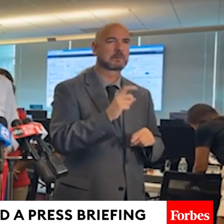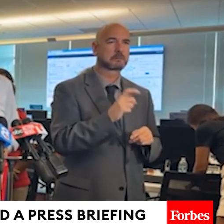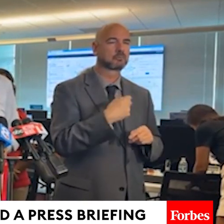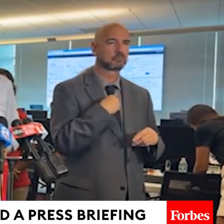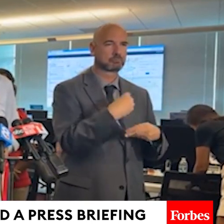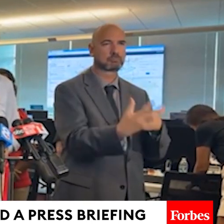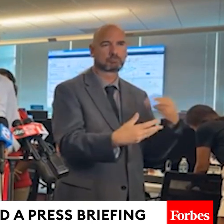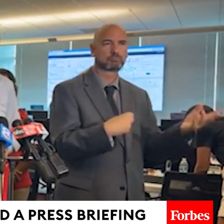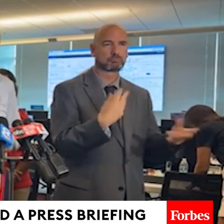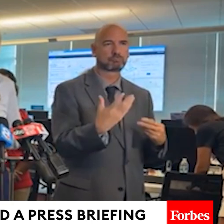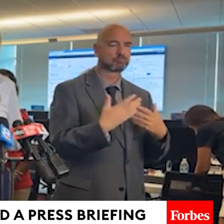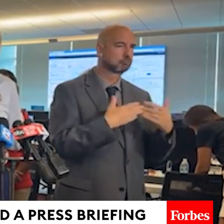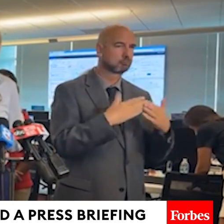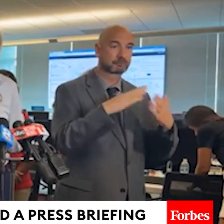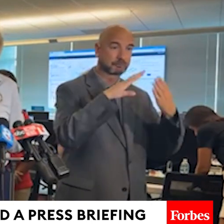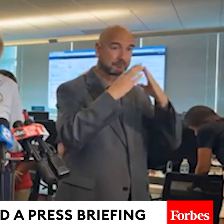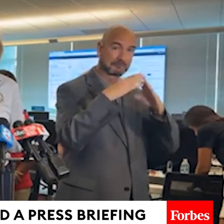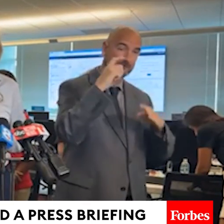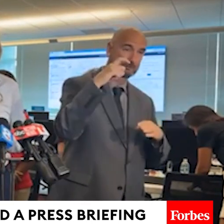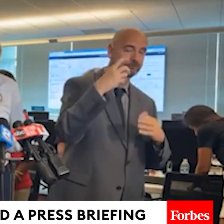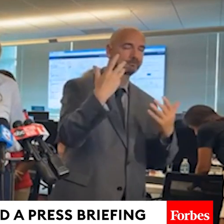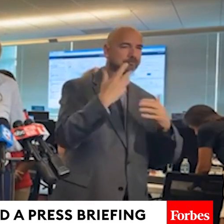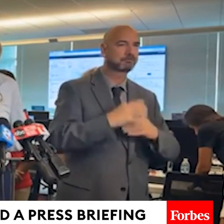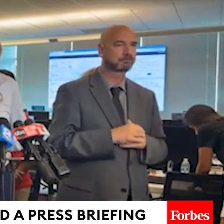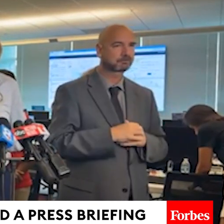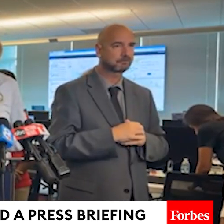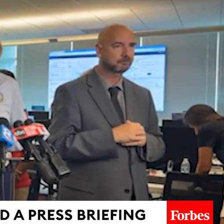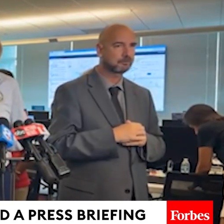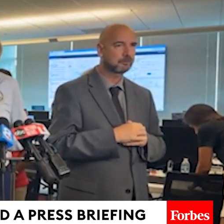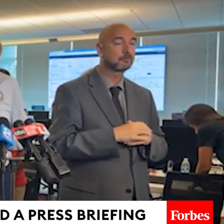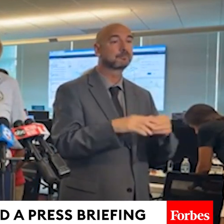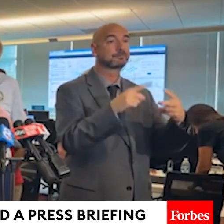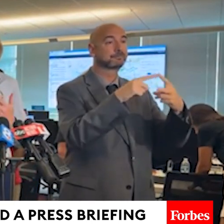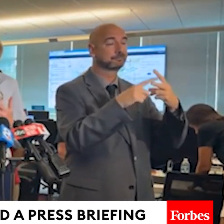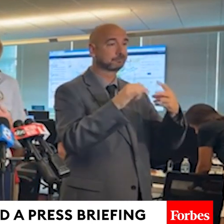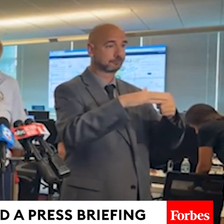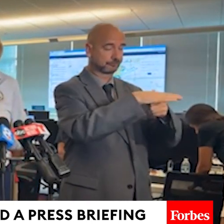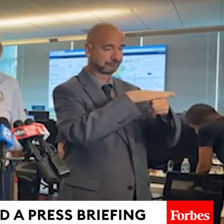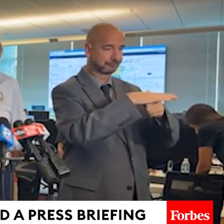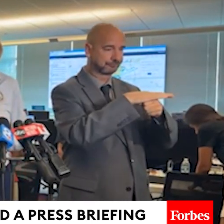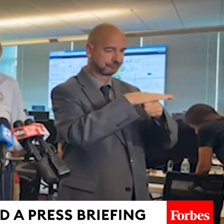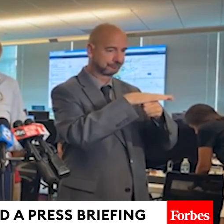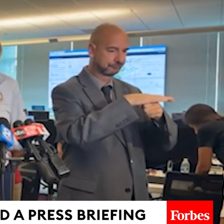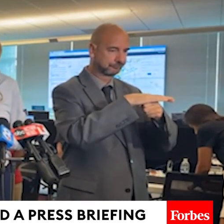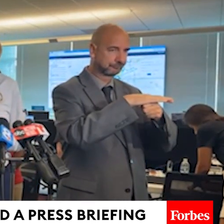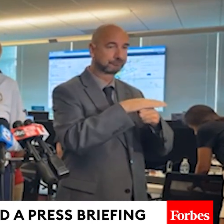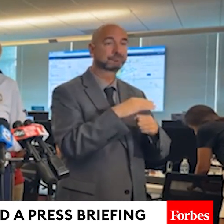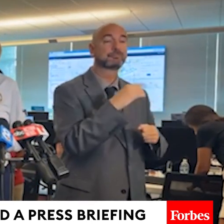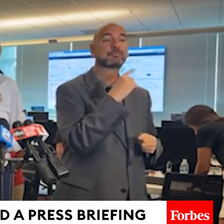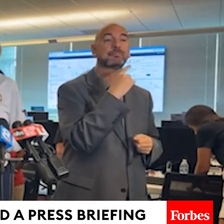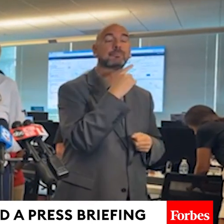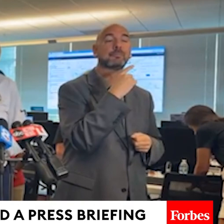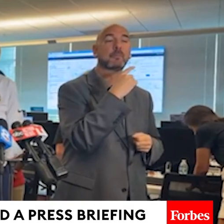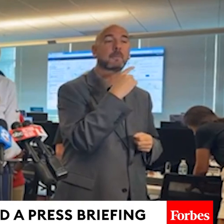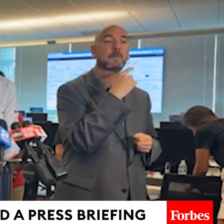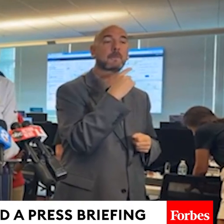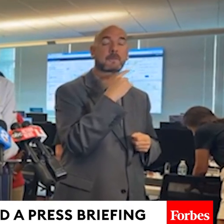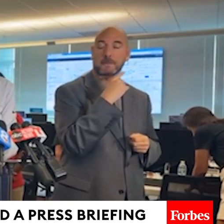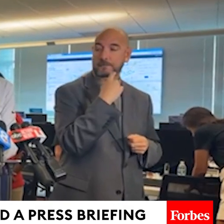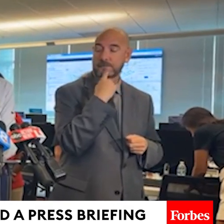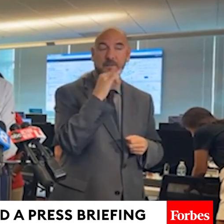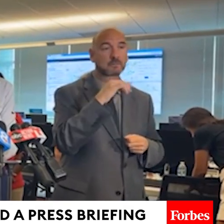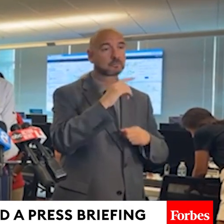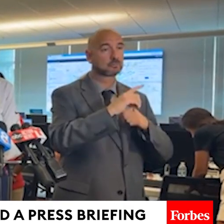community has in those two neighborhoods. As I said, solid waste, the debris